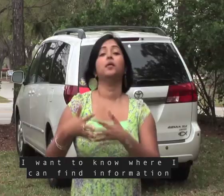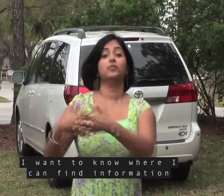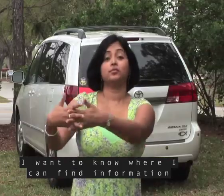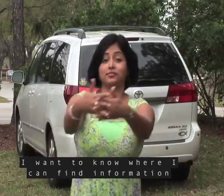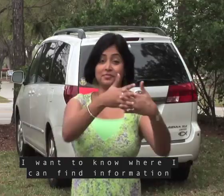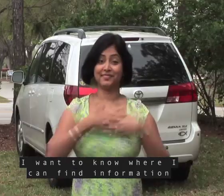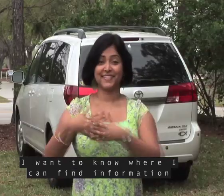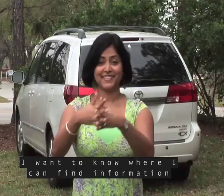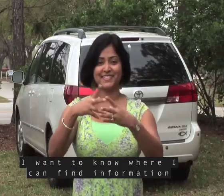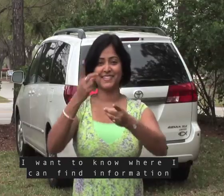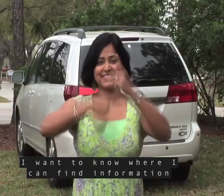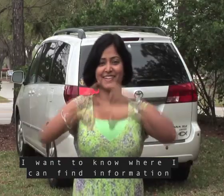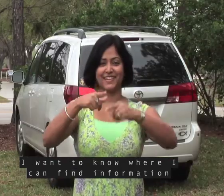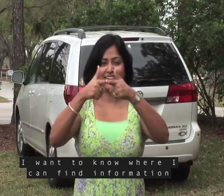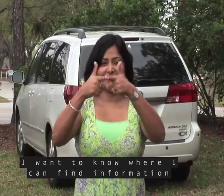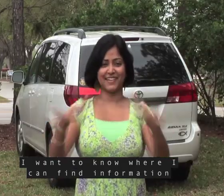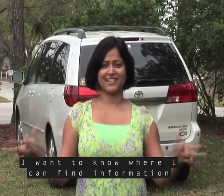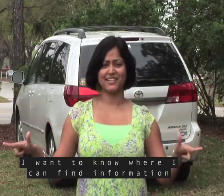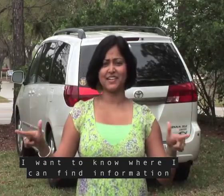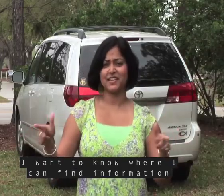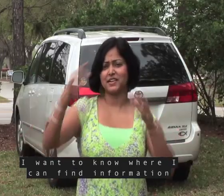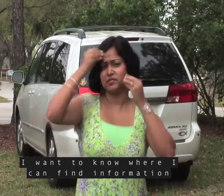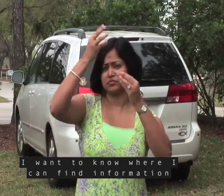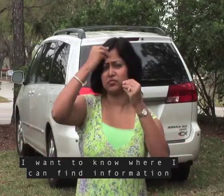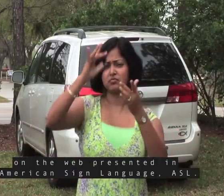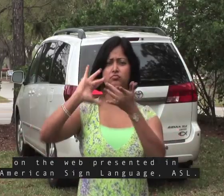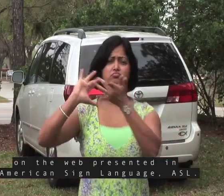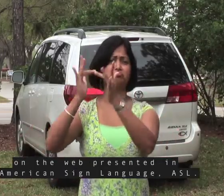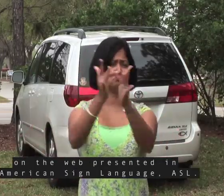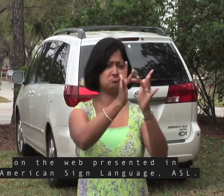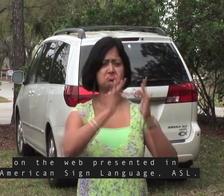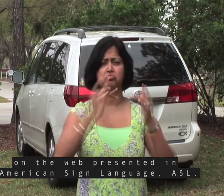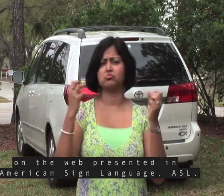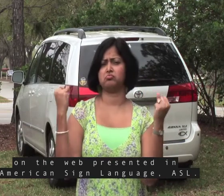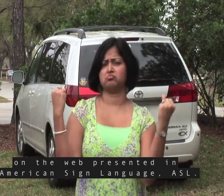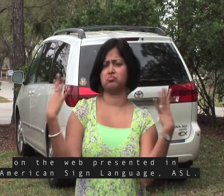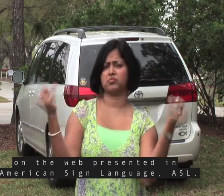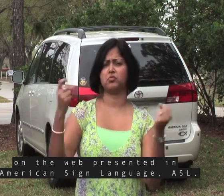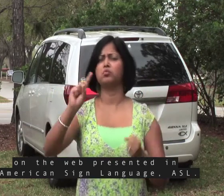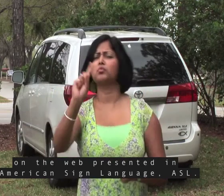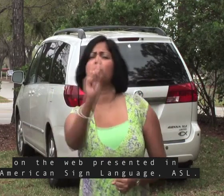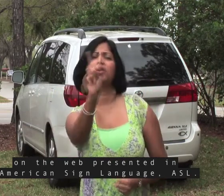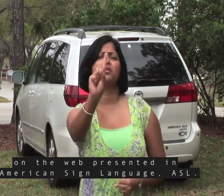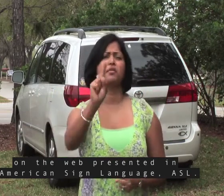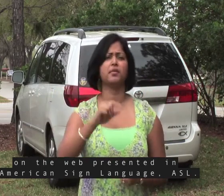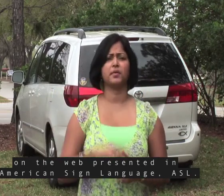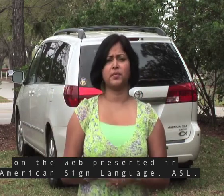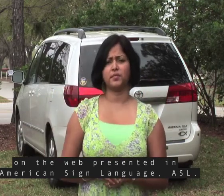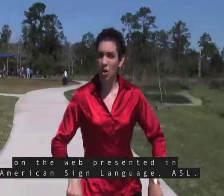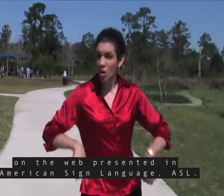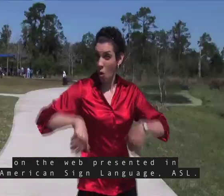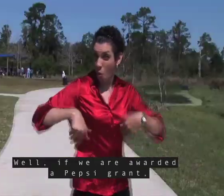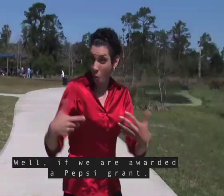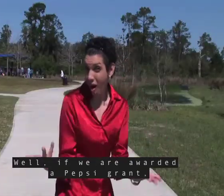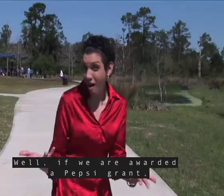I want to know where I can find information on the web presented in American Sign Language, ASL. Well,